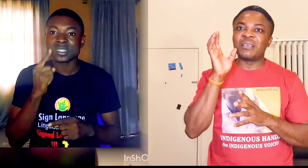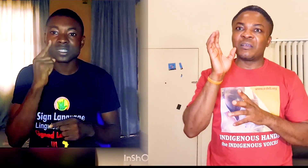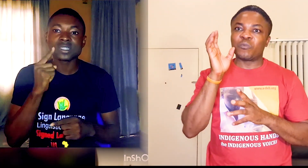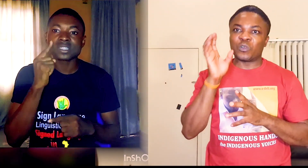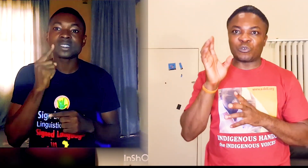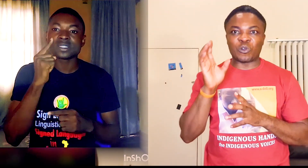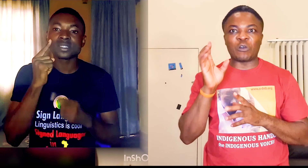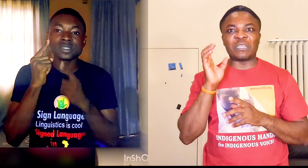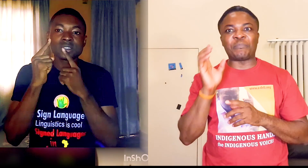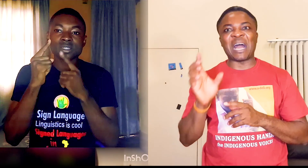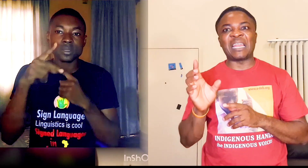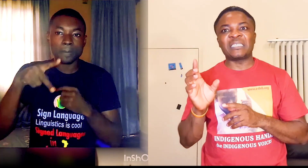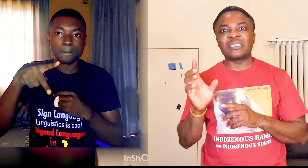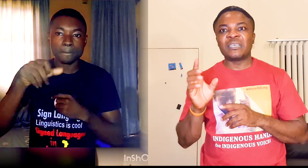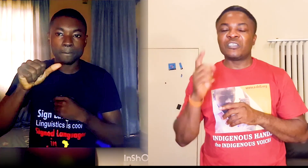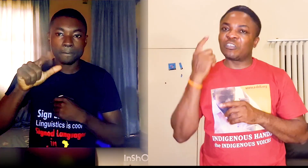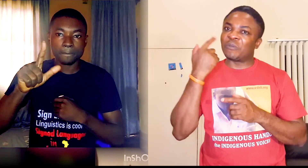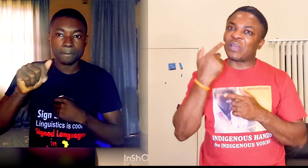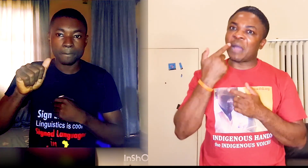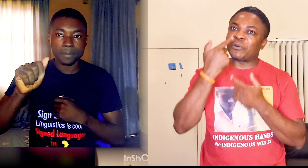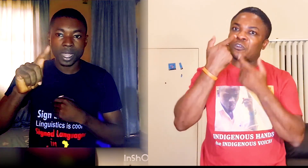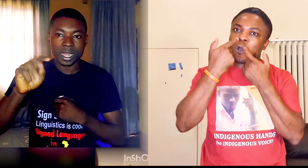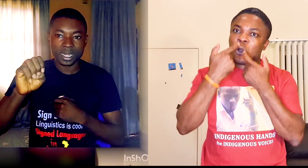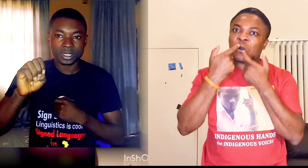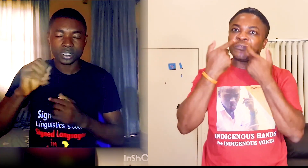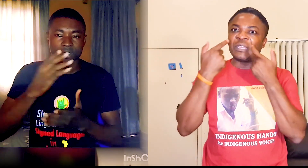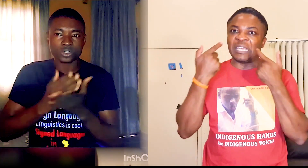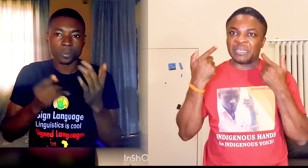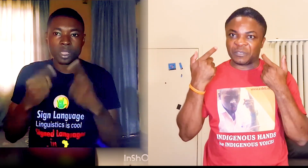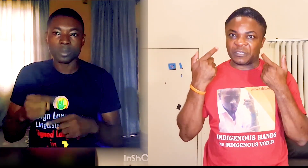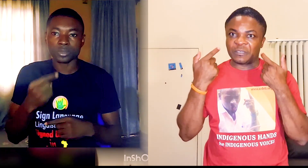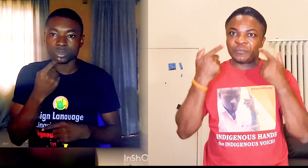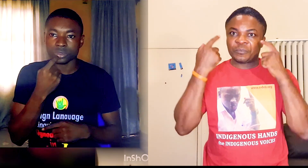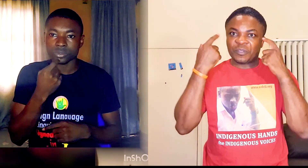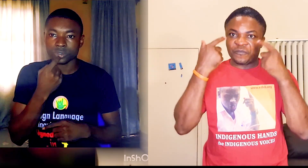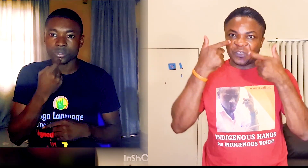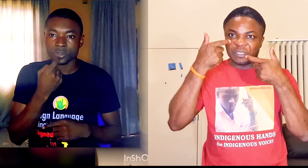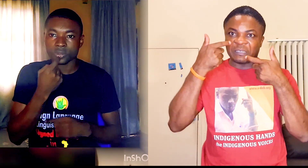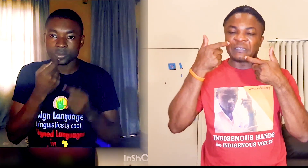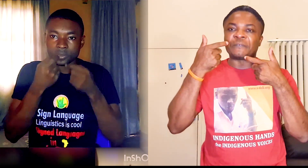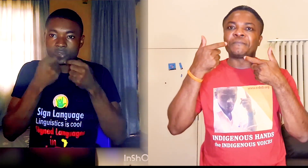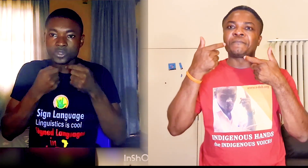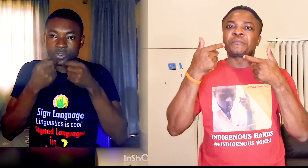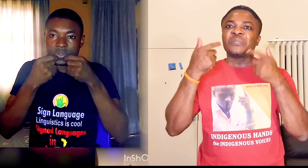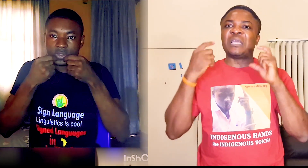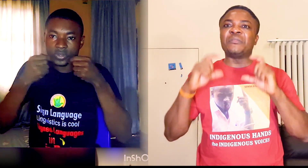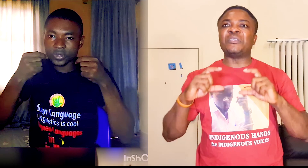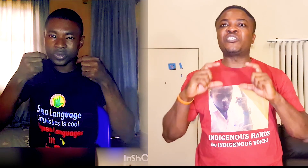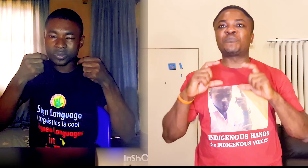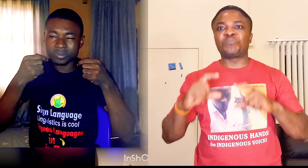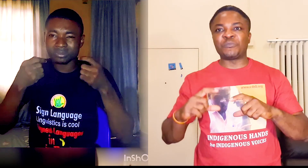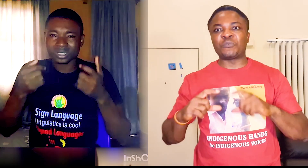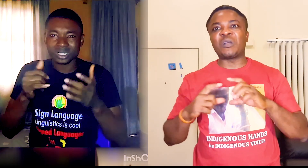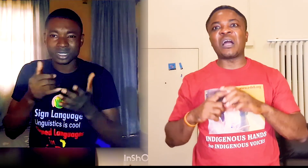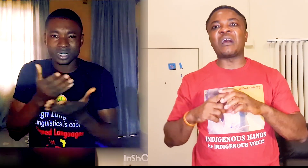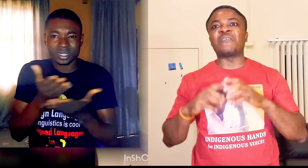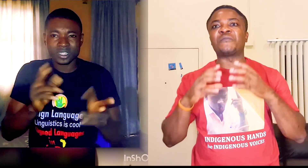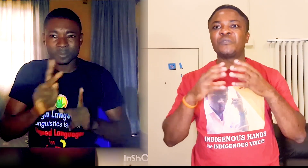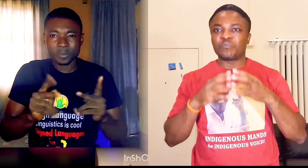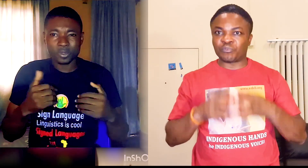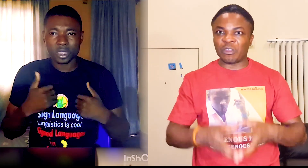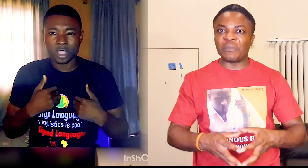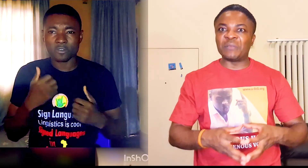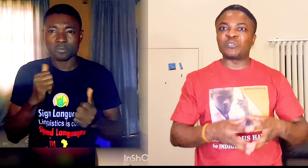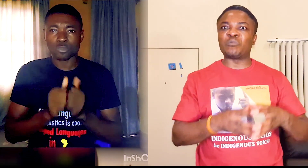teeth, which we call the palate. Some of them happen on the lips physically. And these people